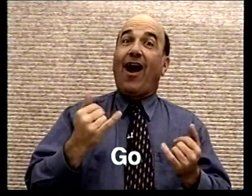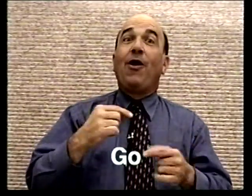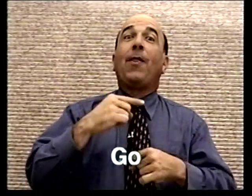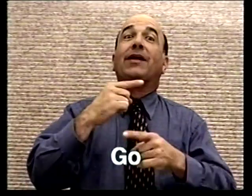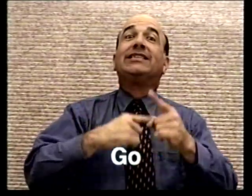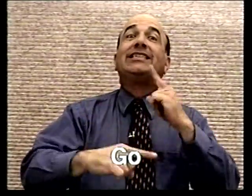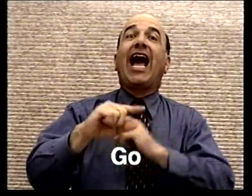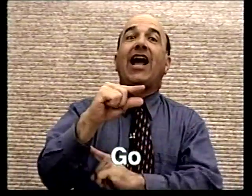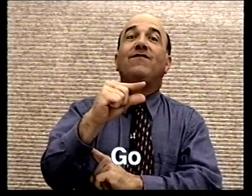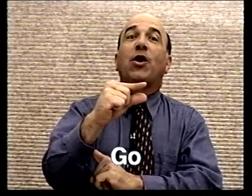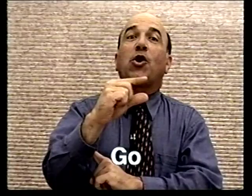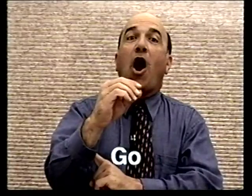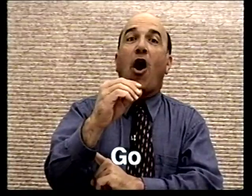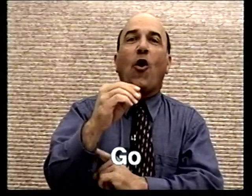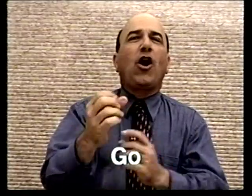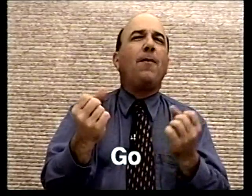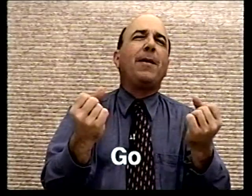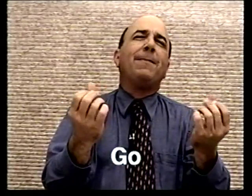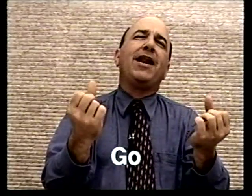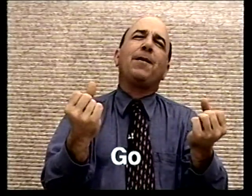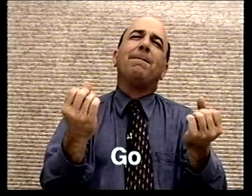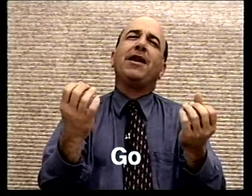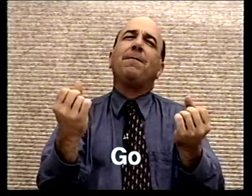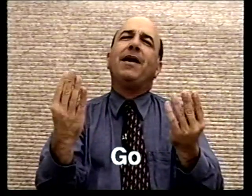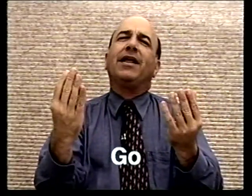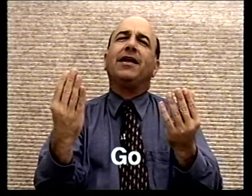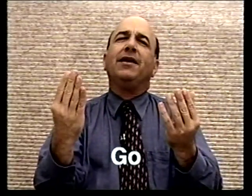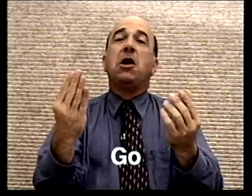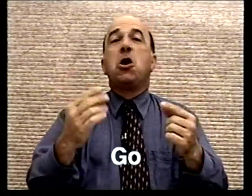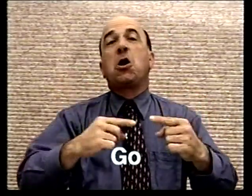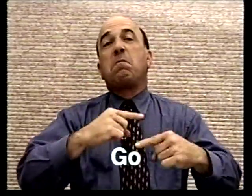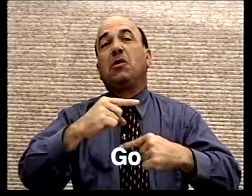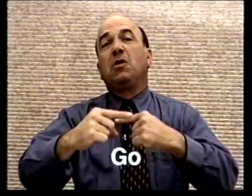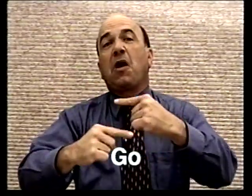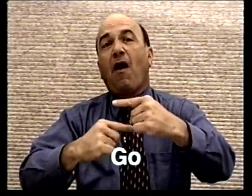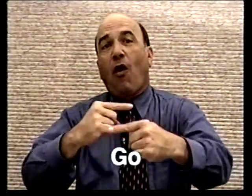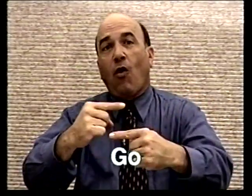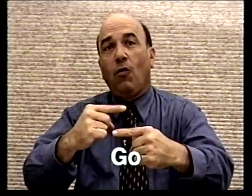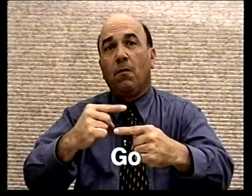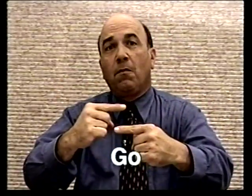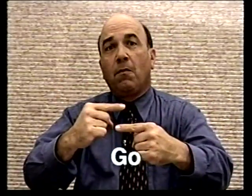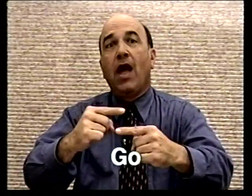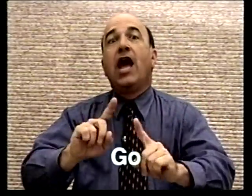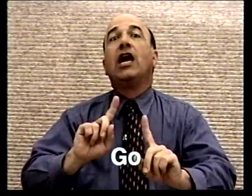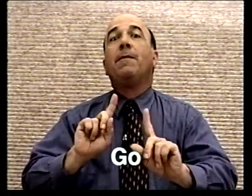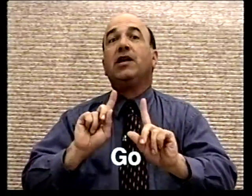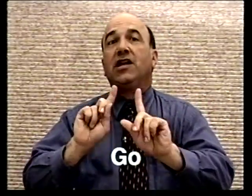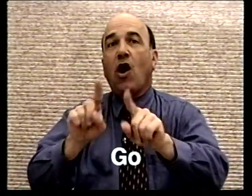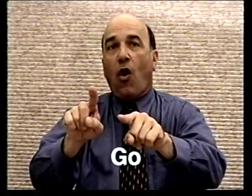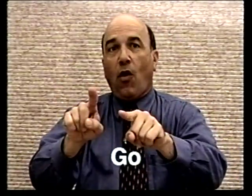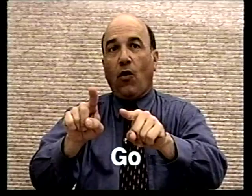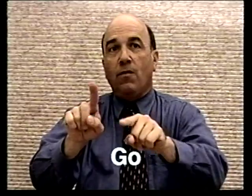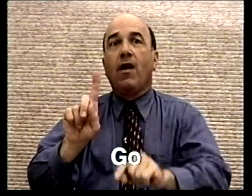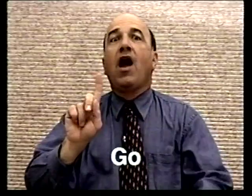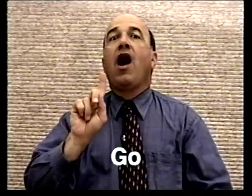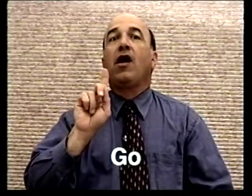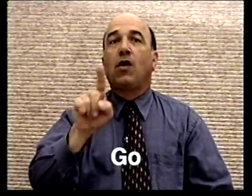Now the sign for go could be many. It could be go. It could be go.